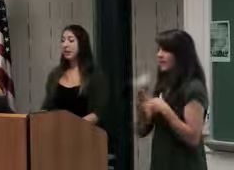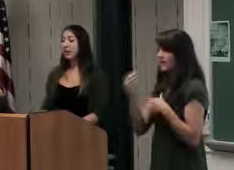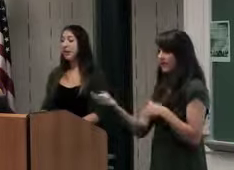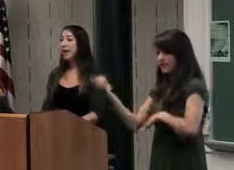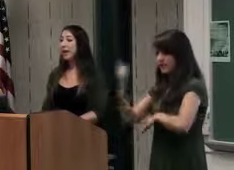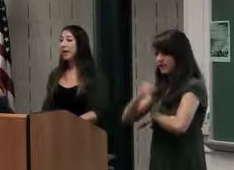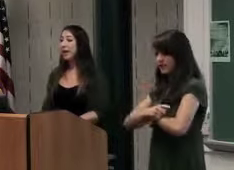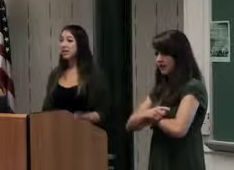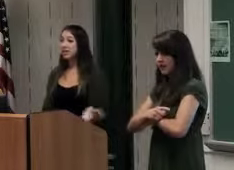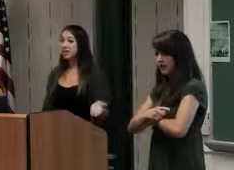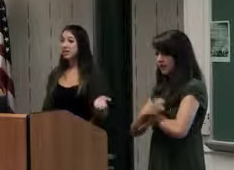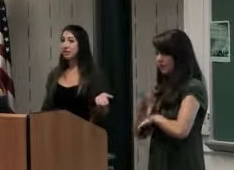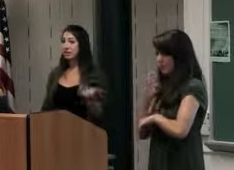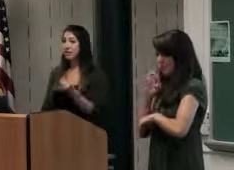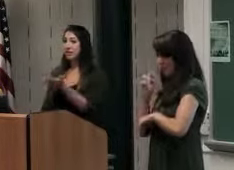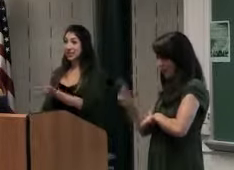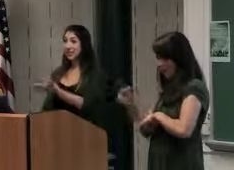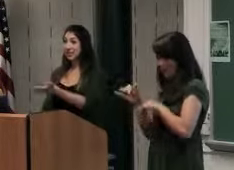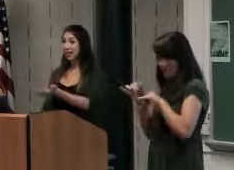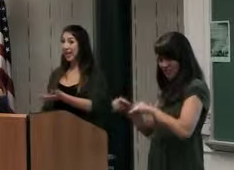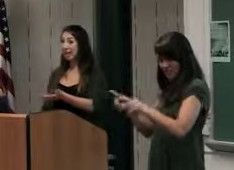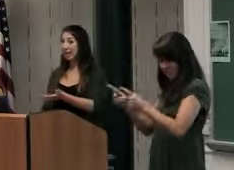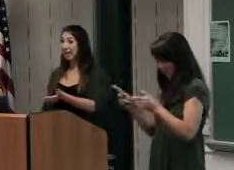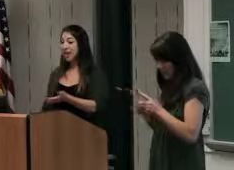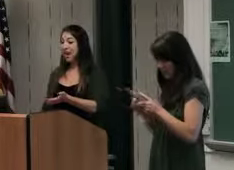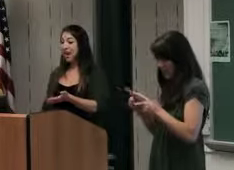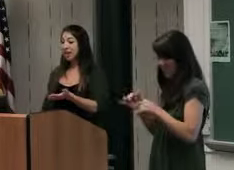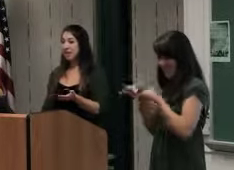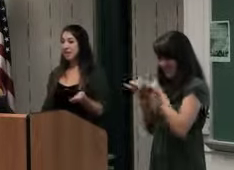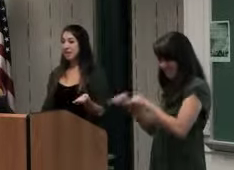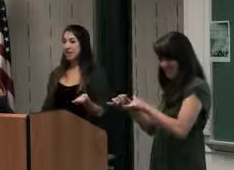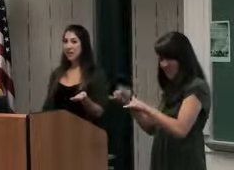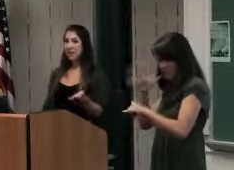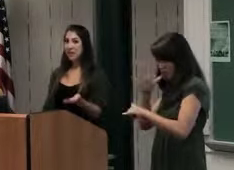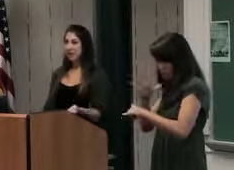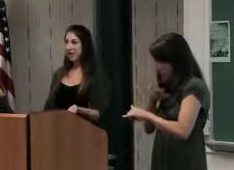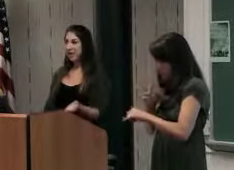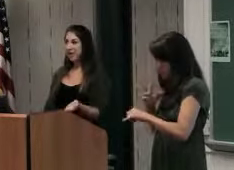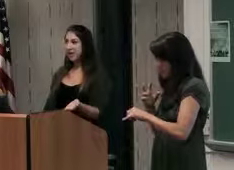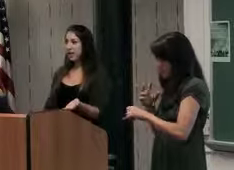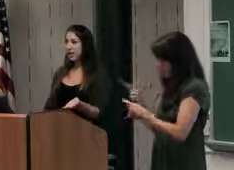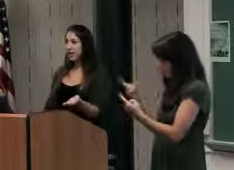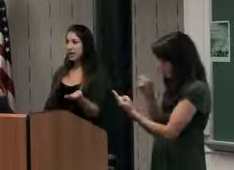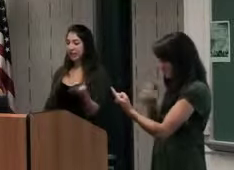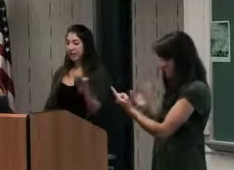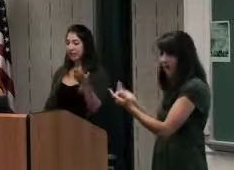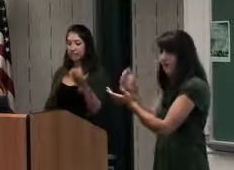was able to go back and face the same woman again. And this time I did a lot better.